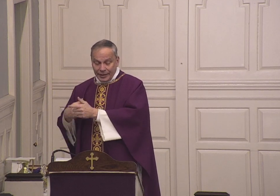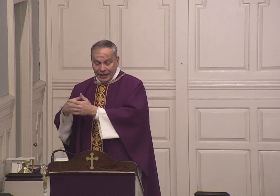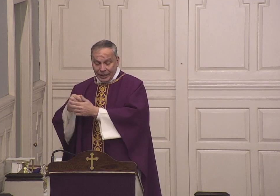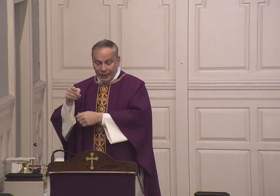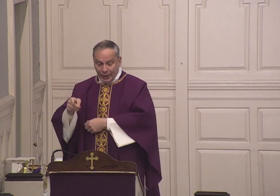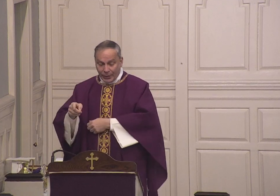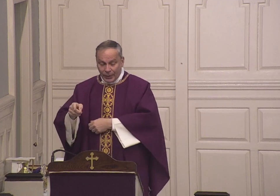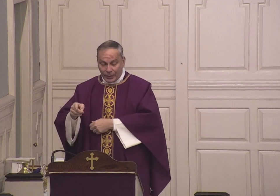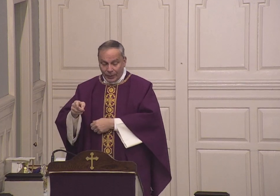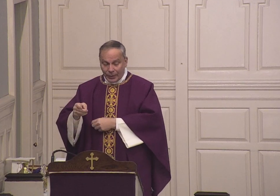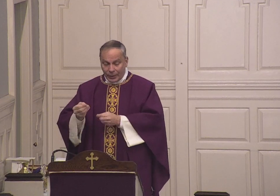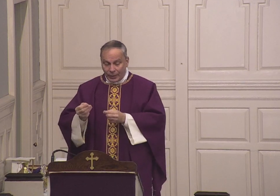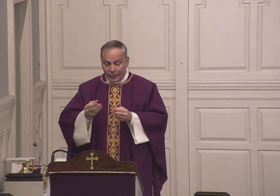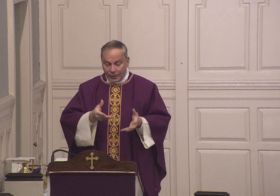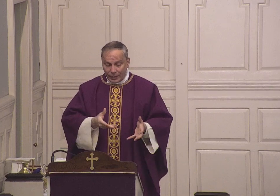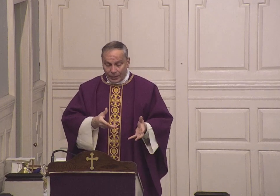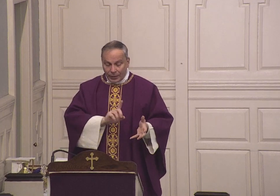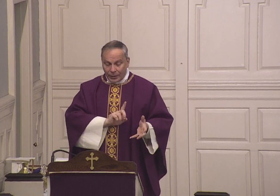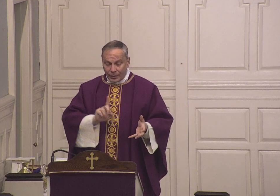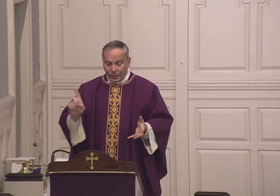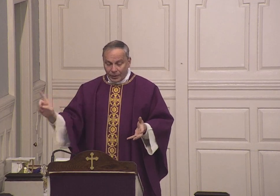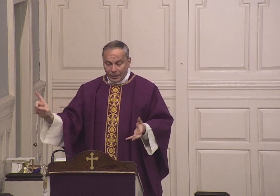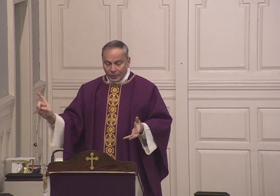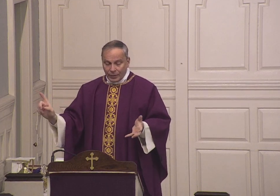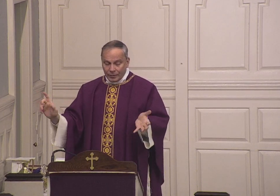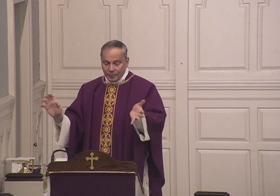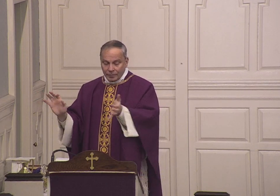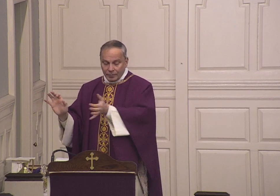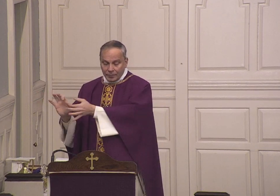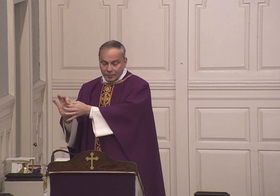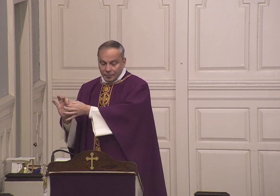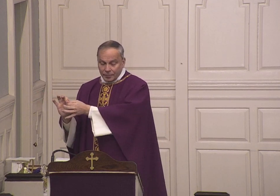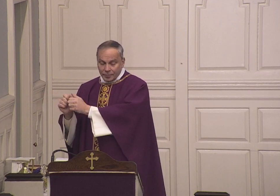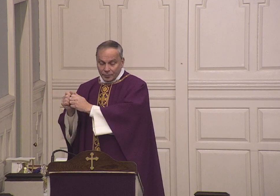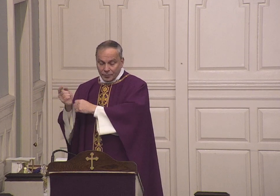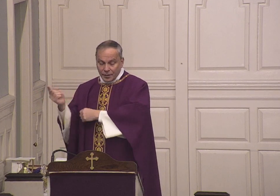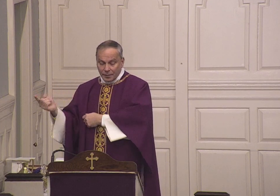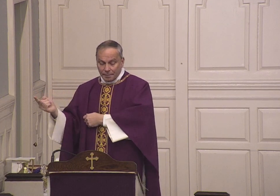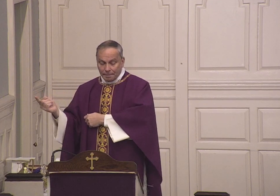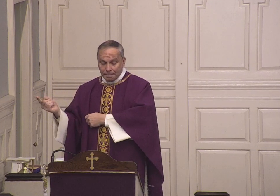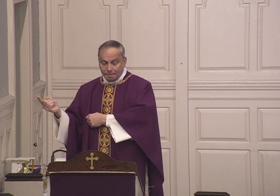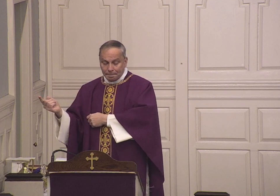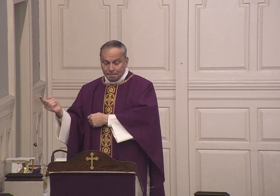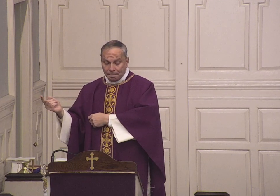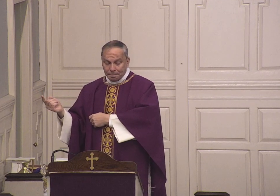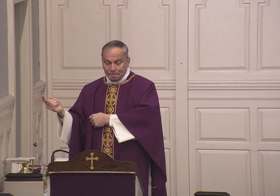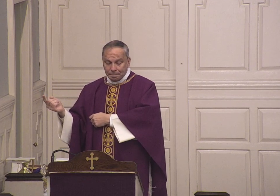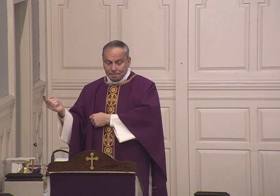and there recall that your brother has anything against you,